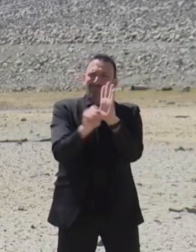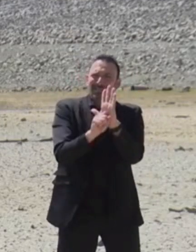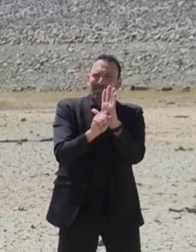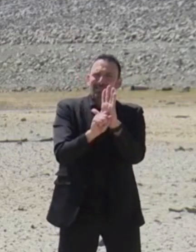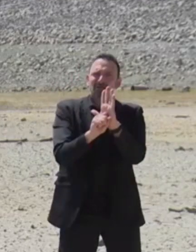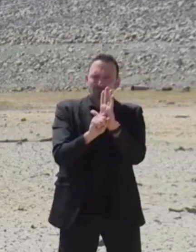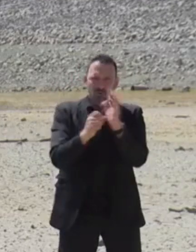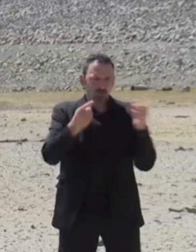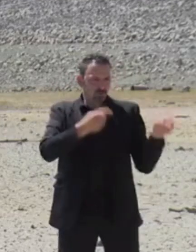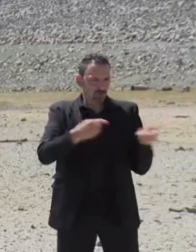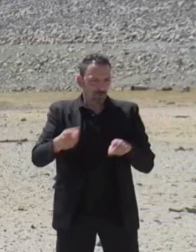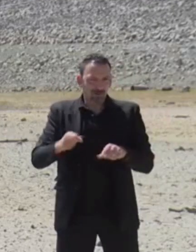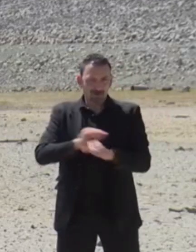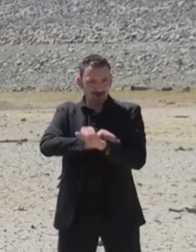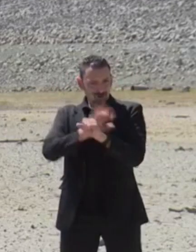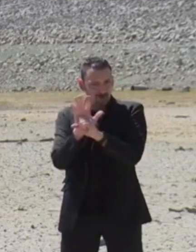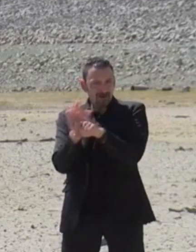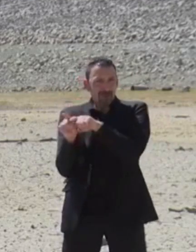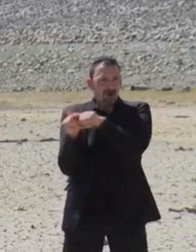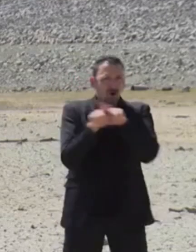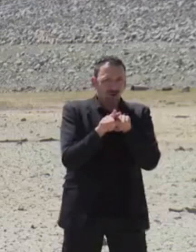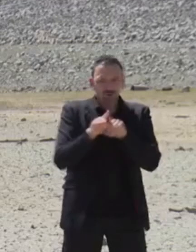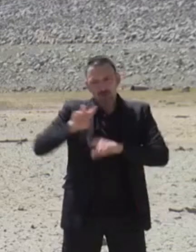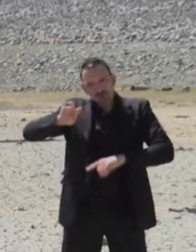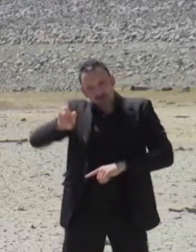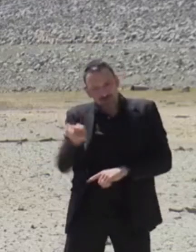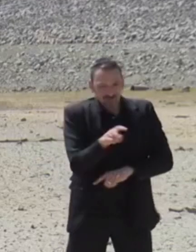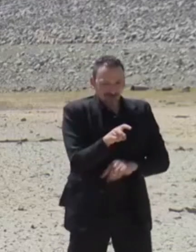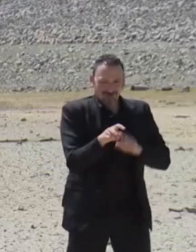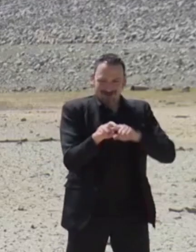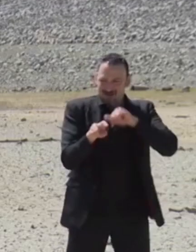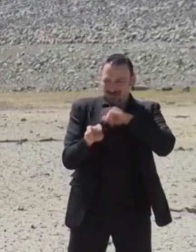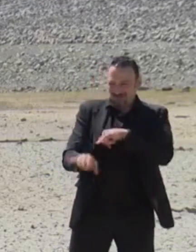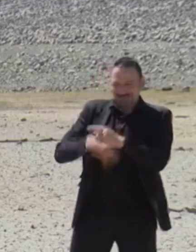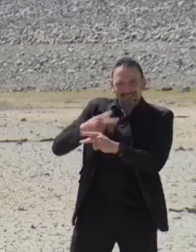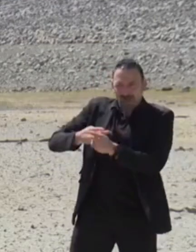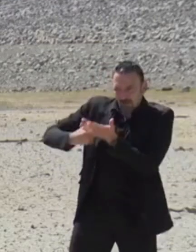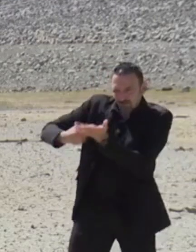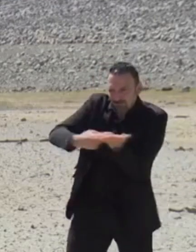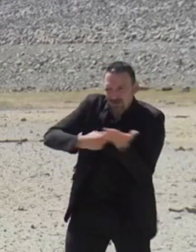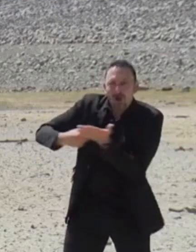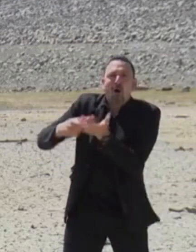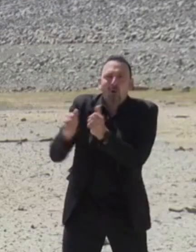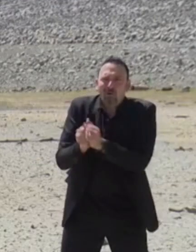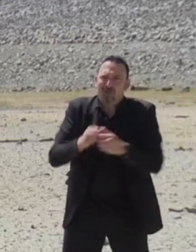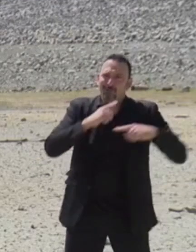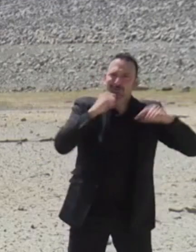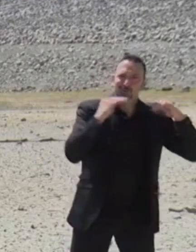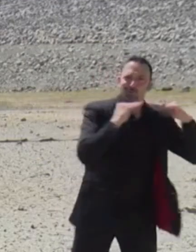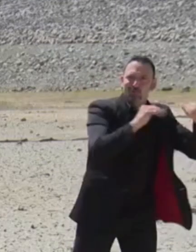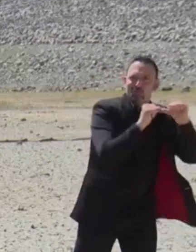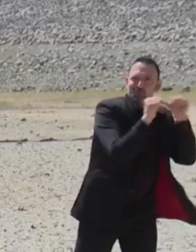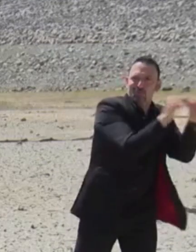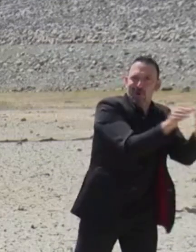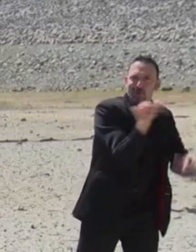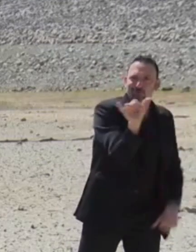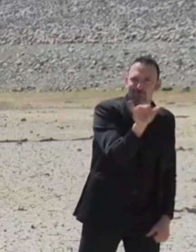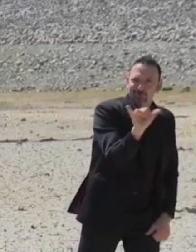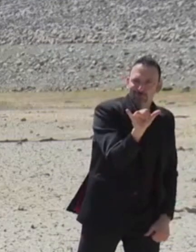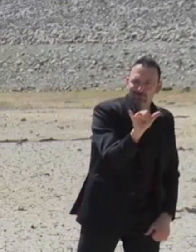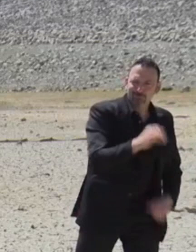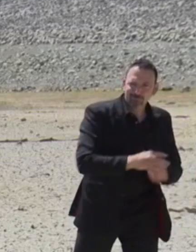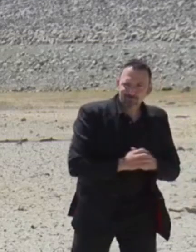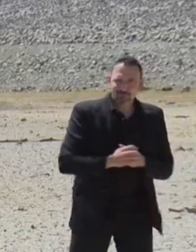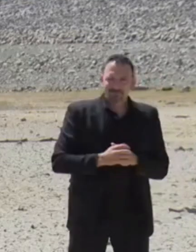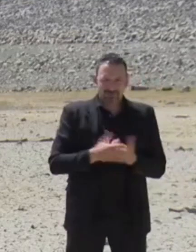also now beginning to transition those conversations on sharing best practices as it relates to droughts and managing